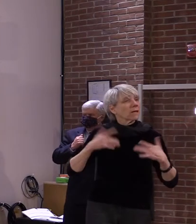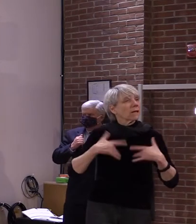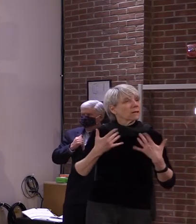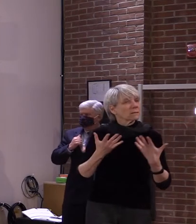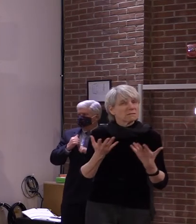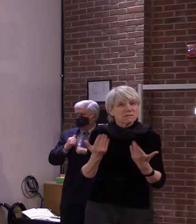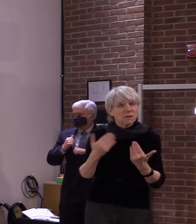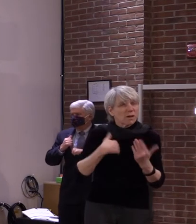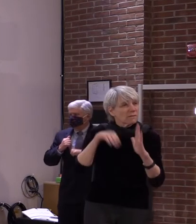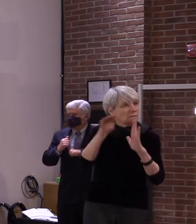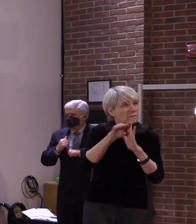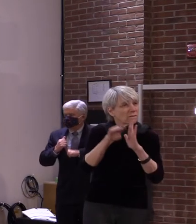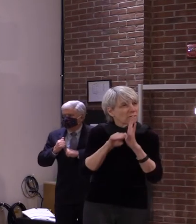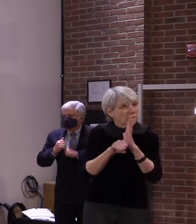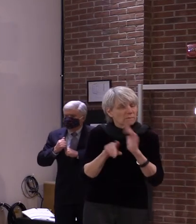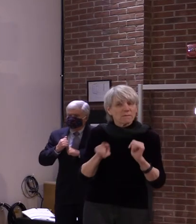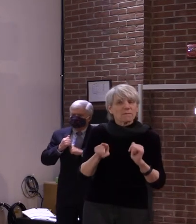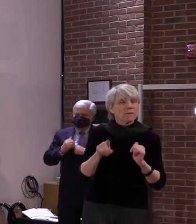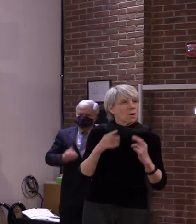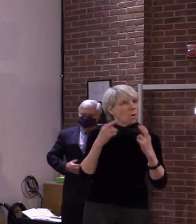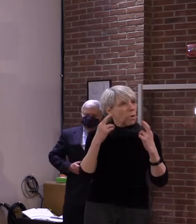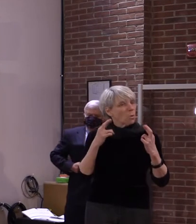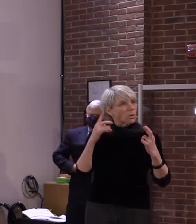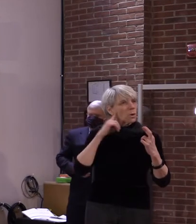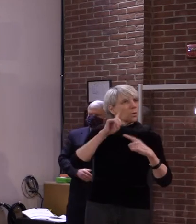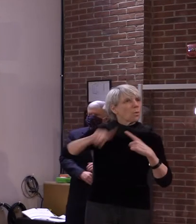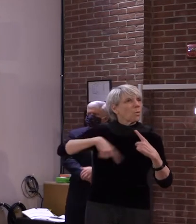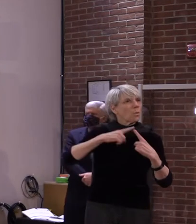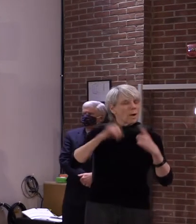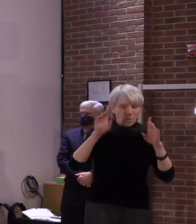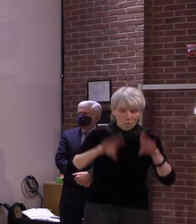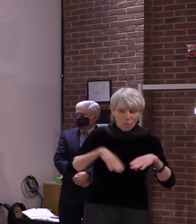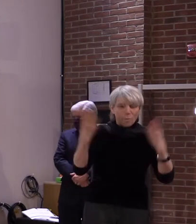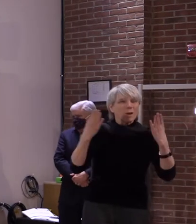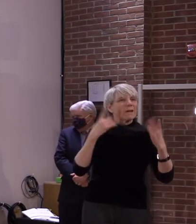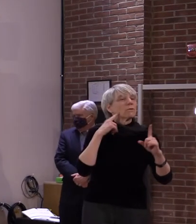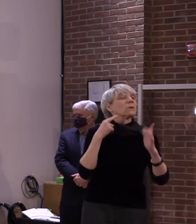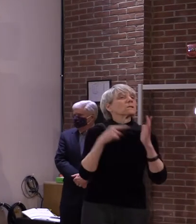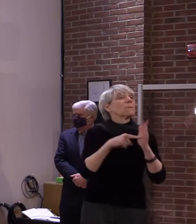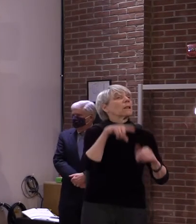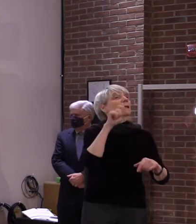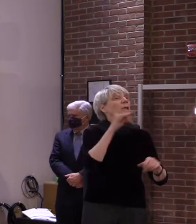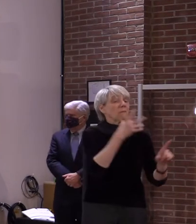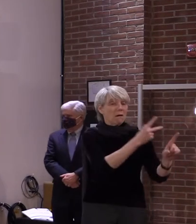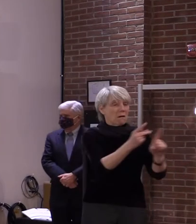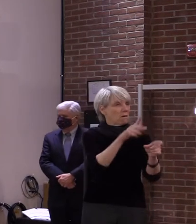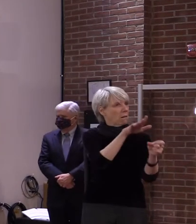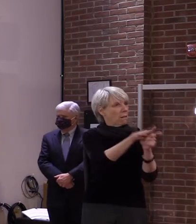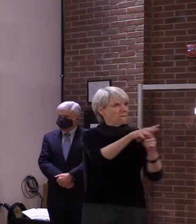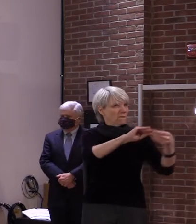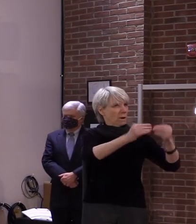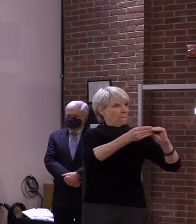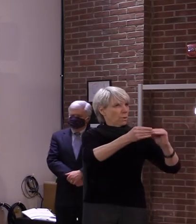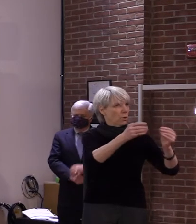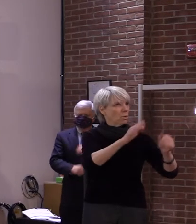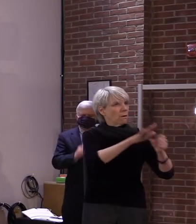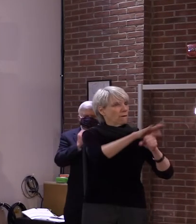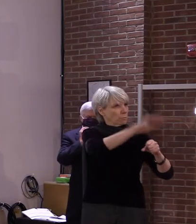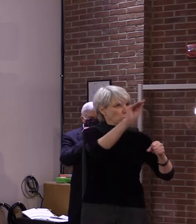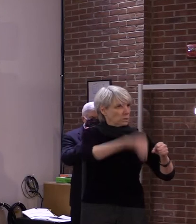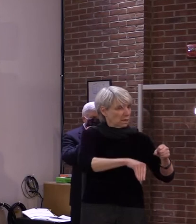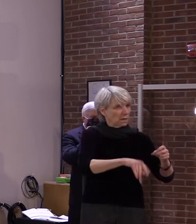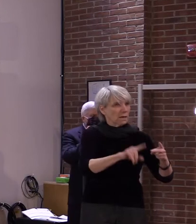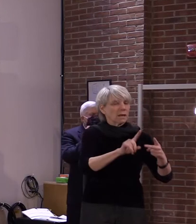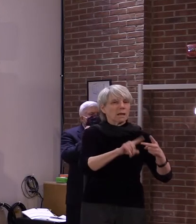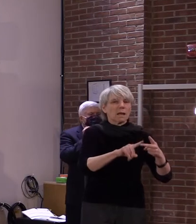administration for some possible days for opening based on measures like hitting vaccination targets transmission rates room in